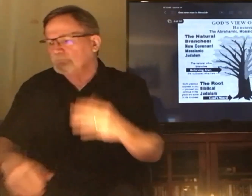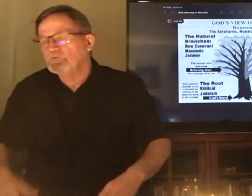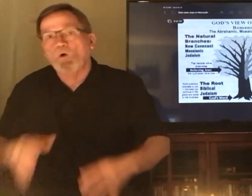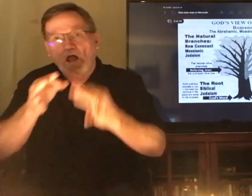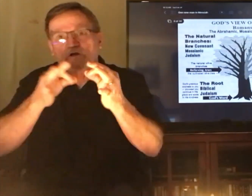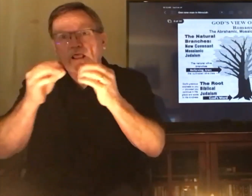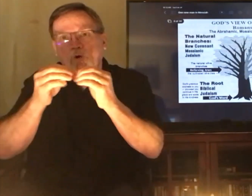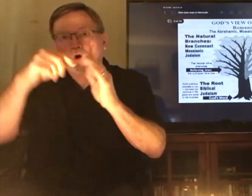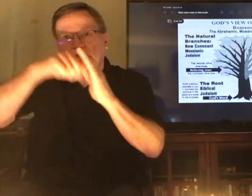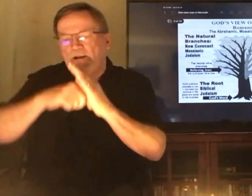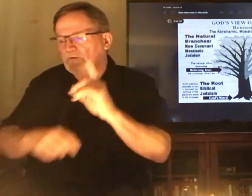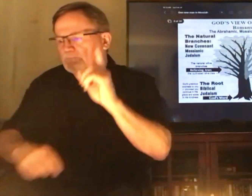grafted in.